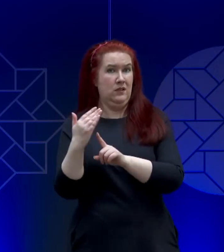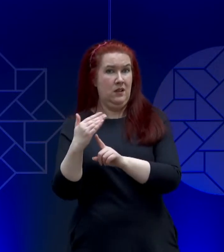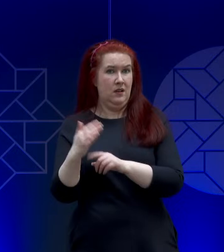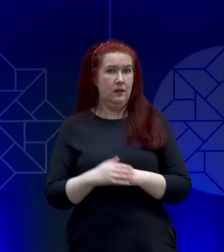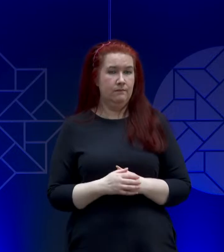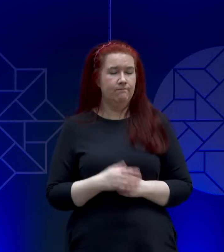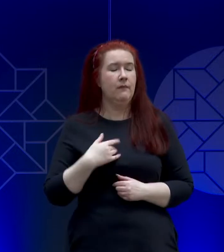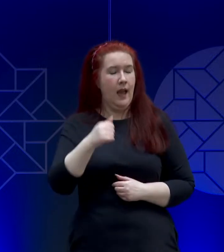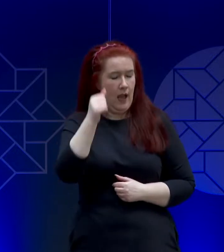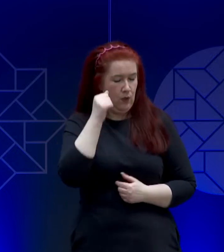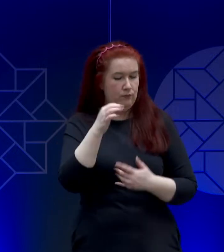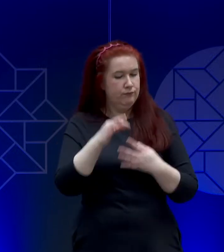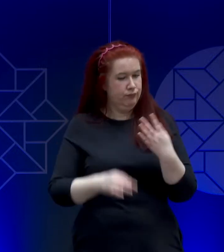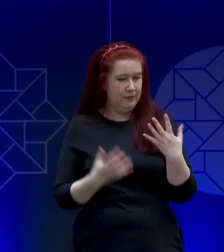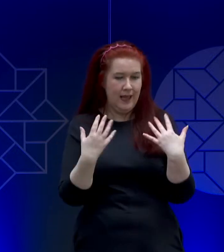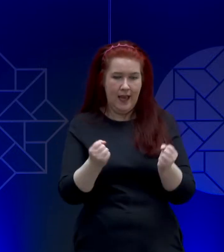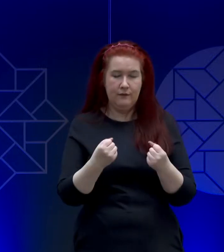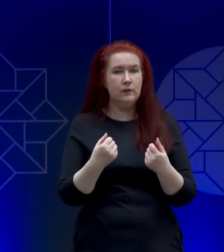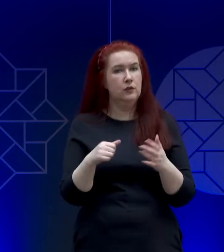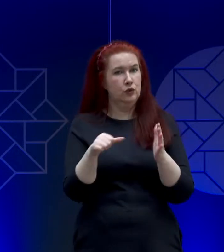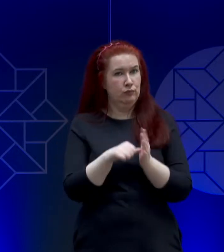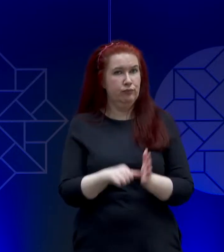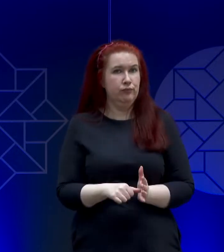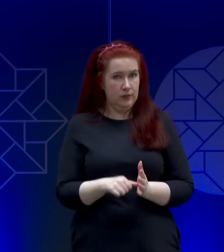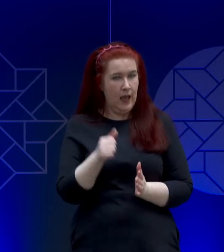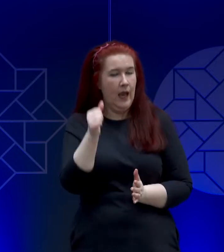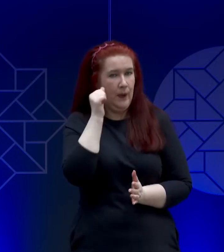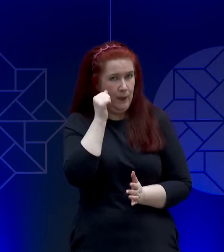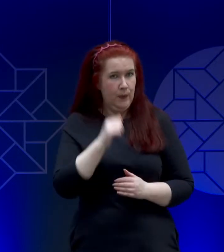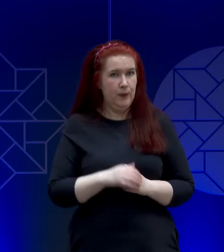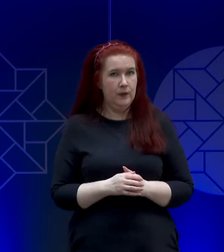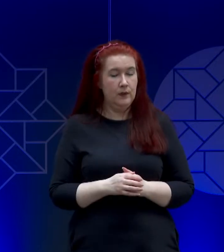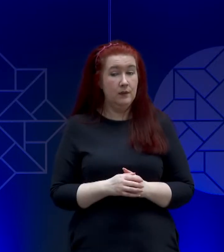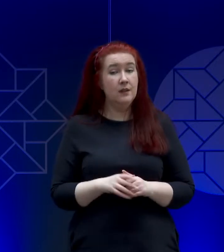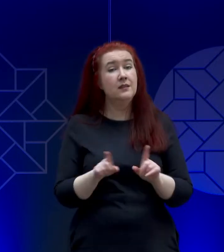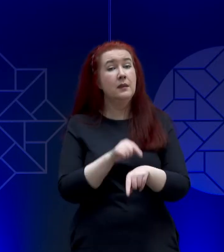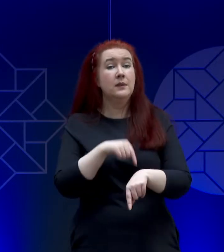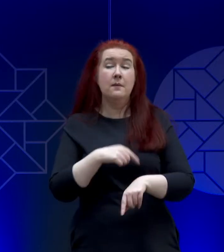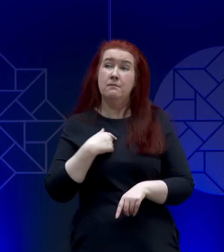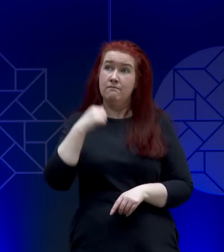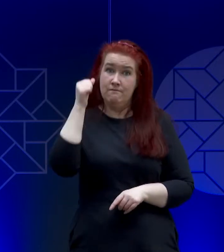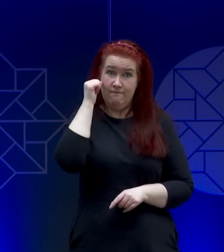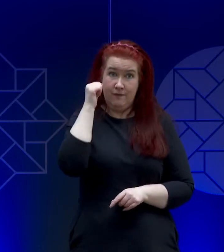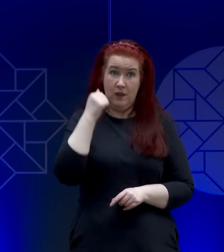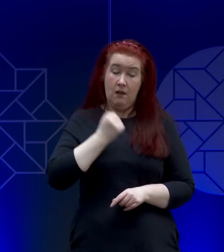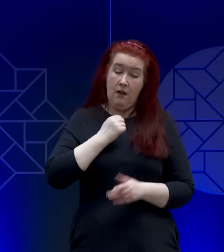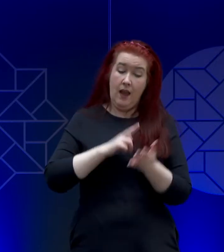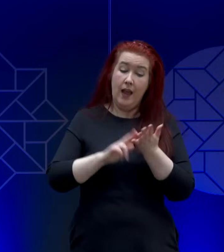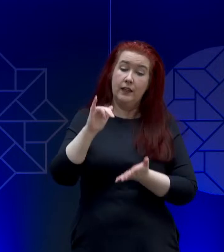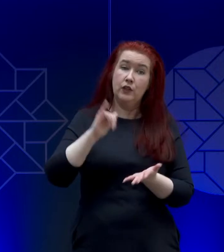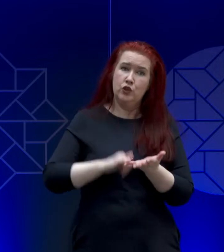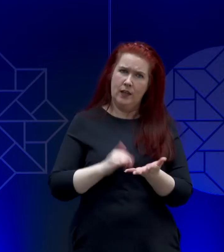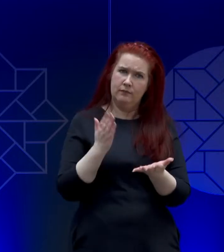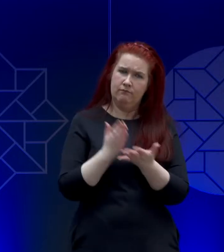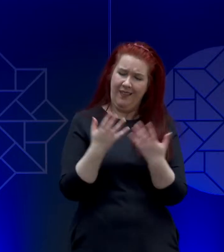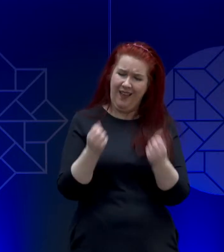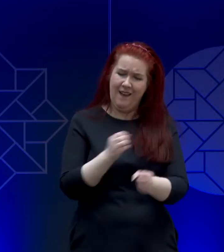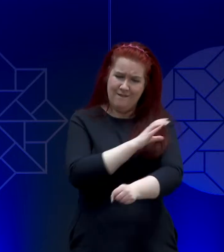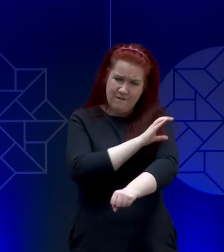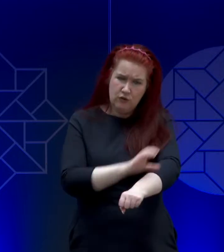of that I have no doubt. But I know also that our NHS is fundamentally